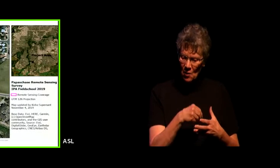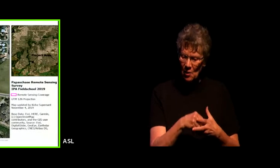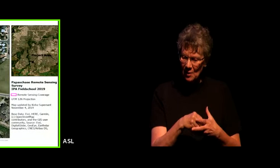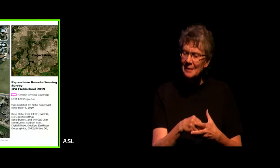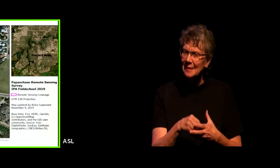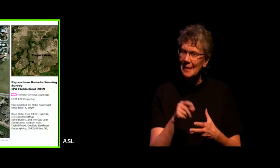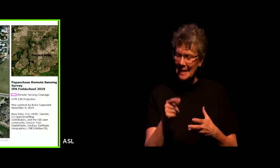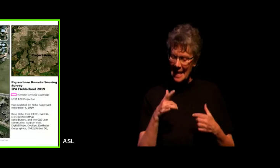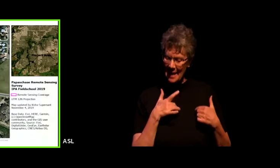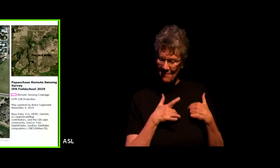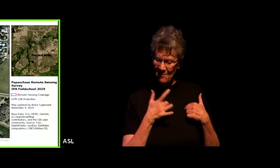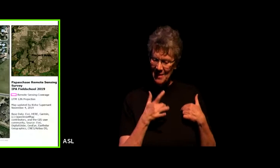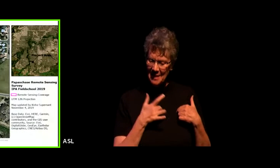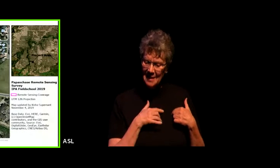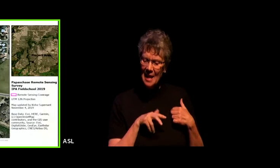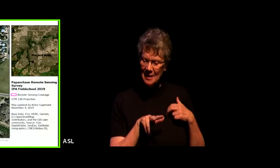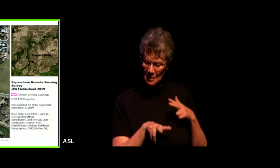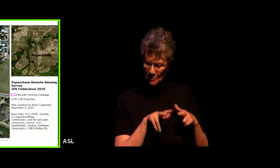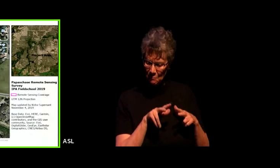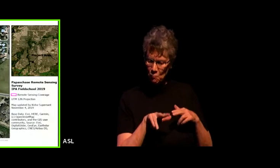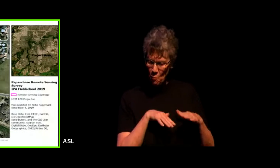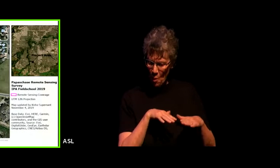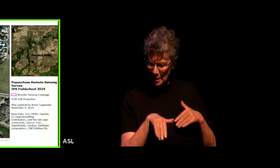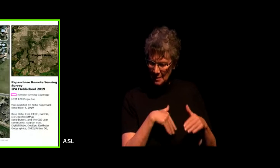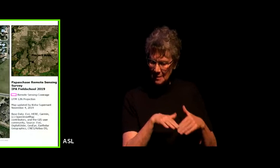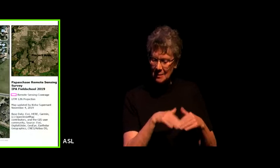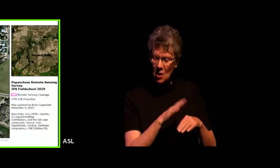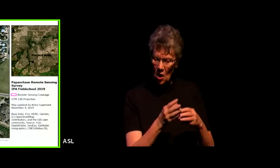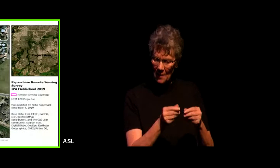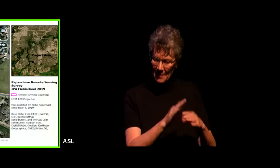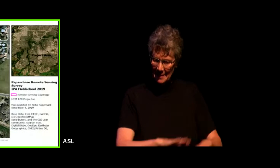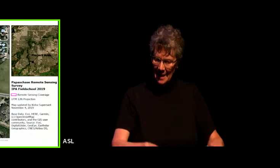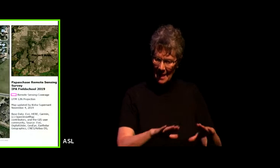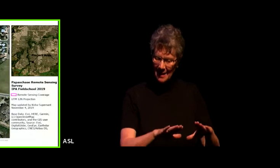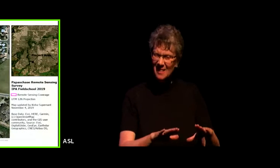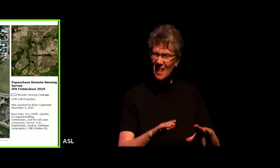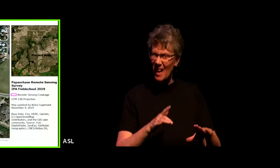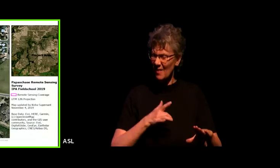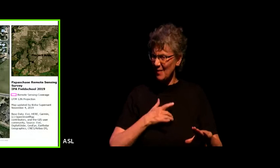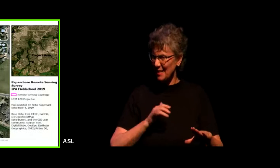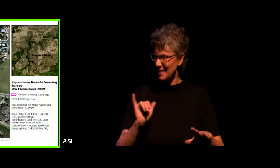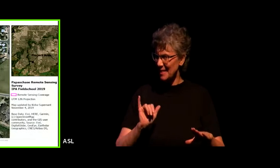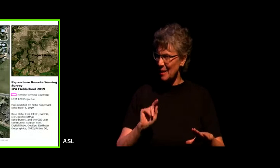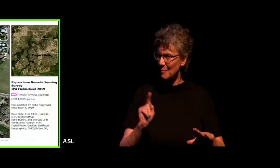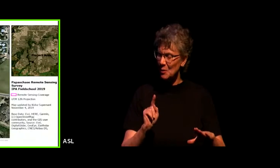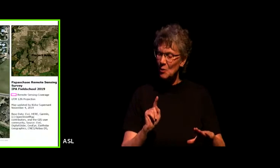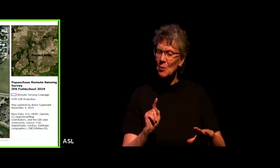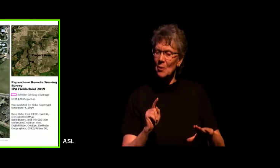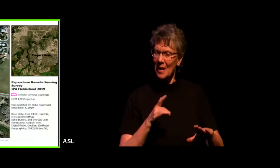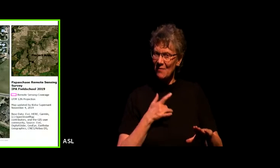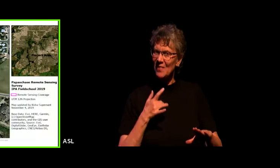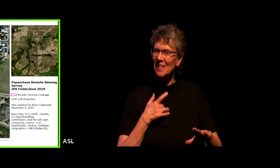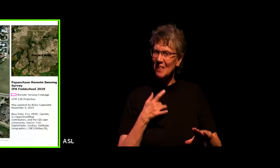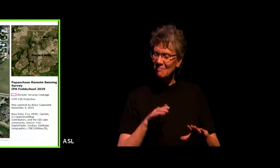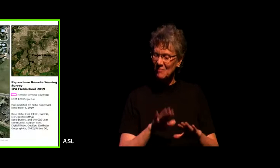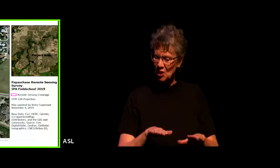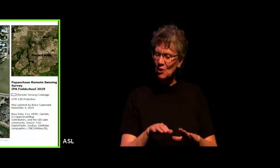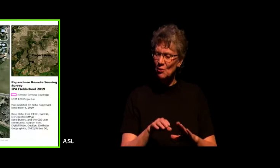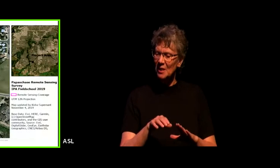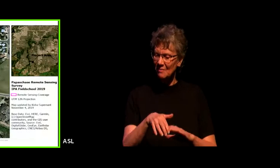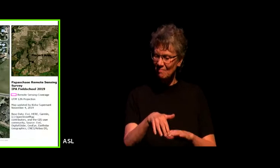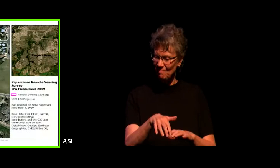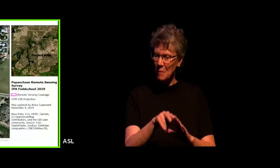feel it differently than where they're not likely to be buried. And he didn't feel much in the field behind the college, but he had pointed over